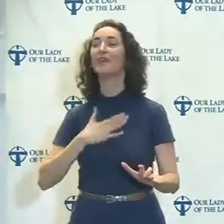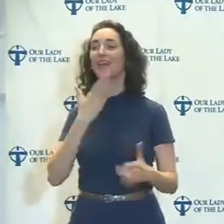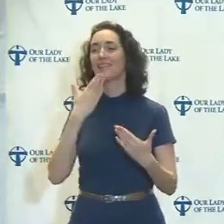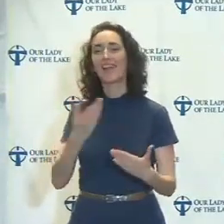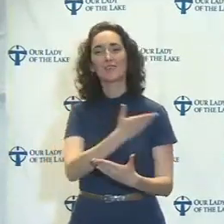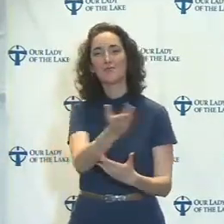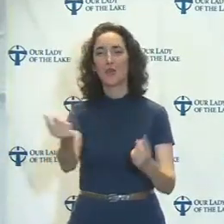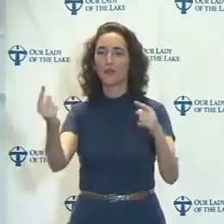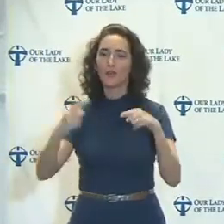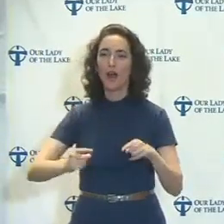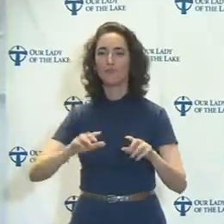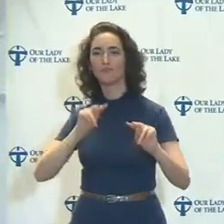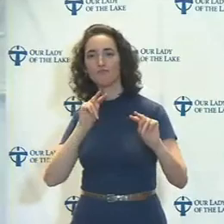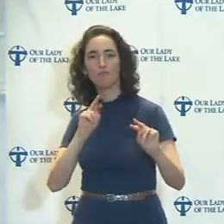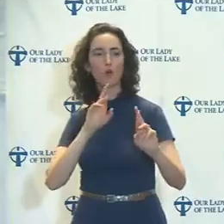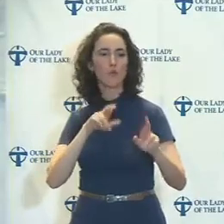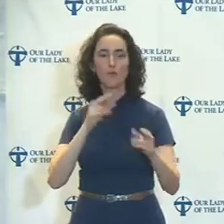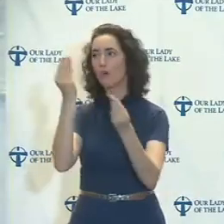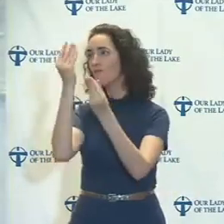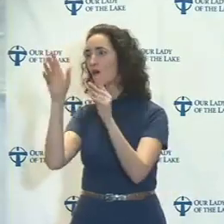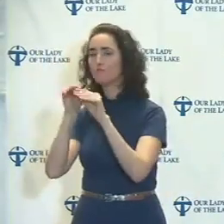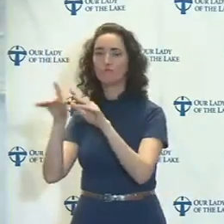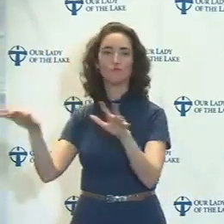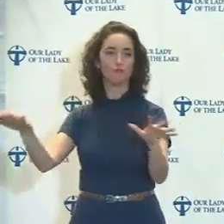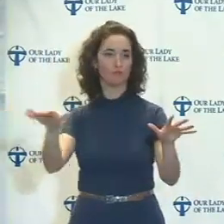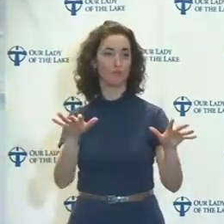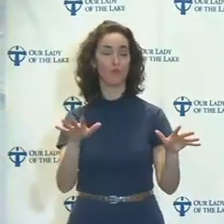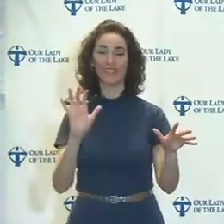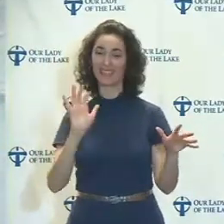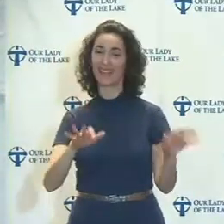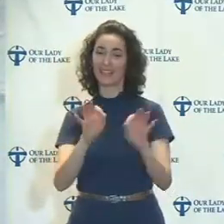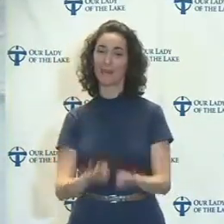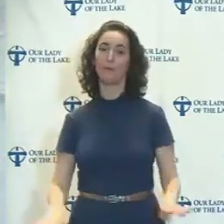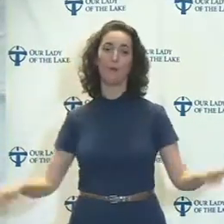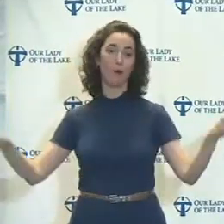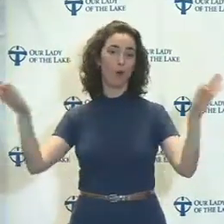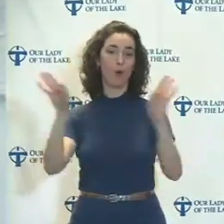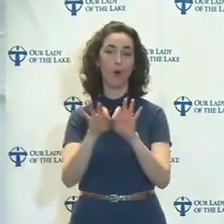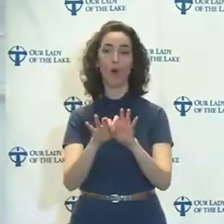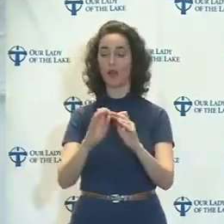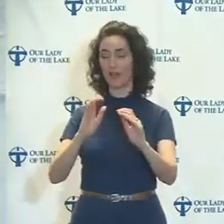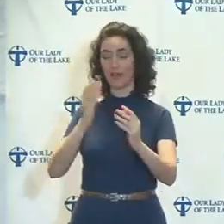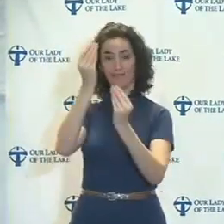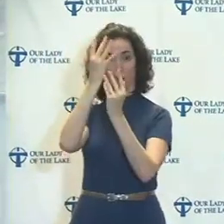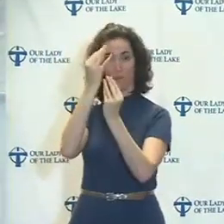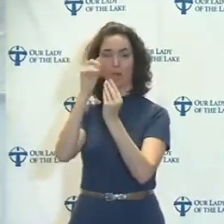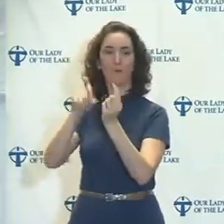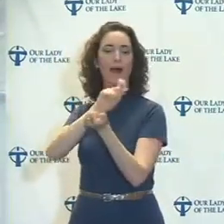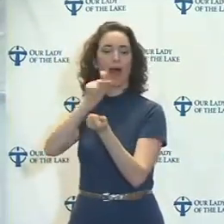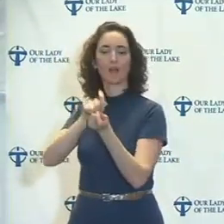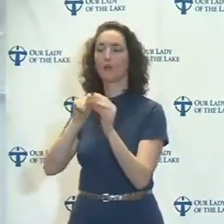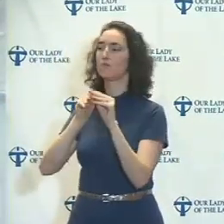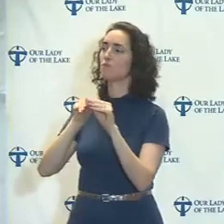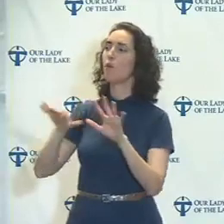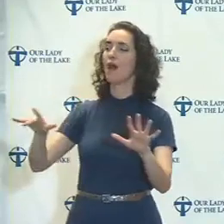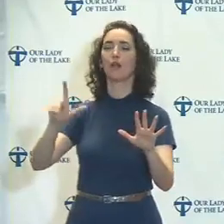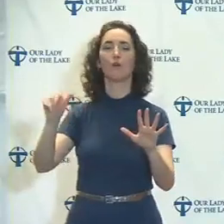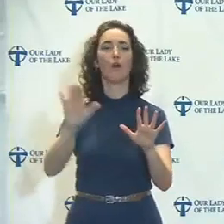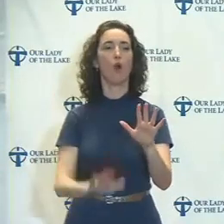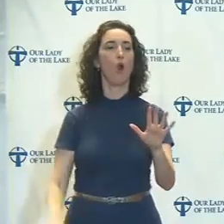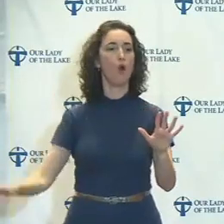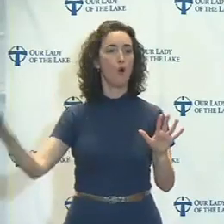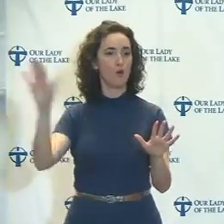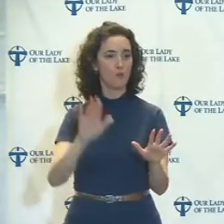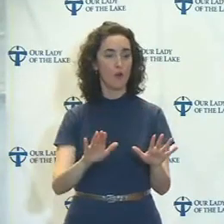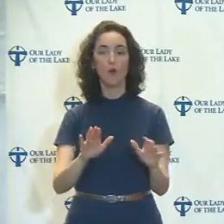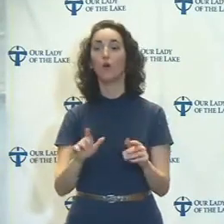continuing to cover this. It is incredibly important that we accurately communicate with the people of Louisiana and that